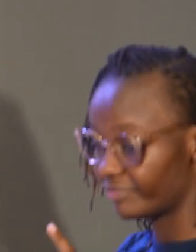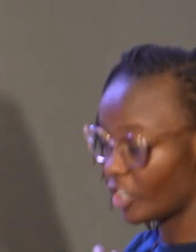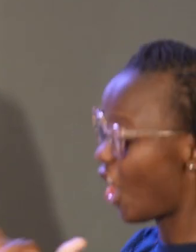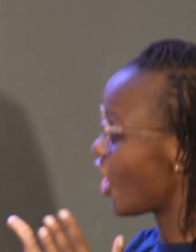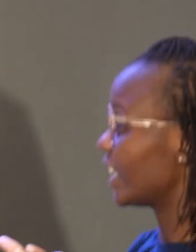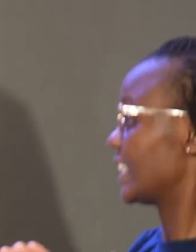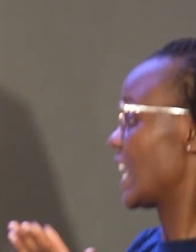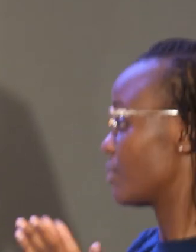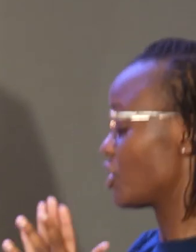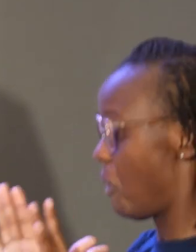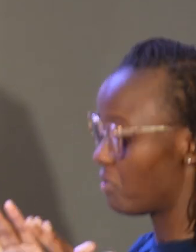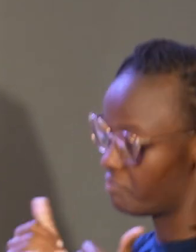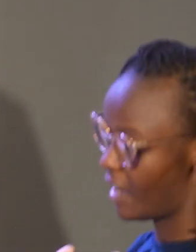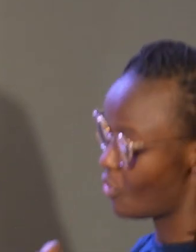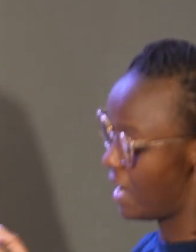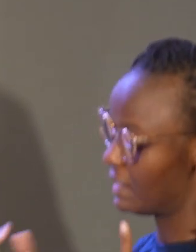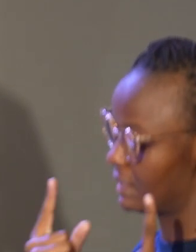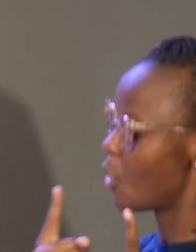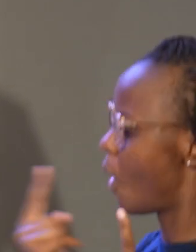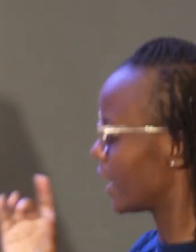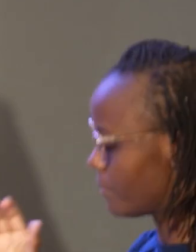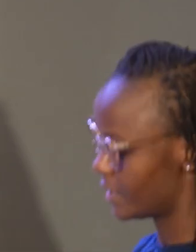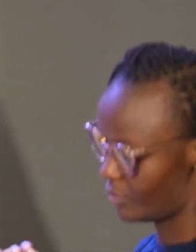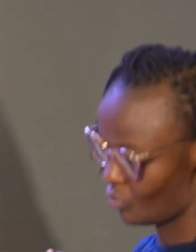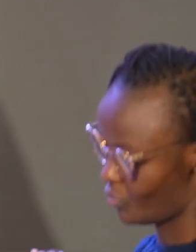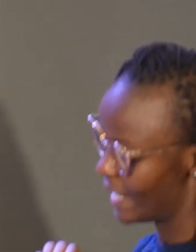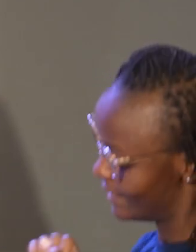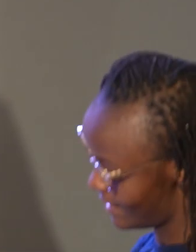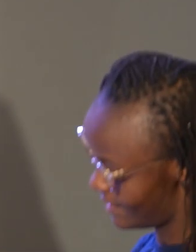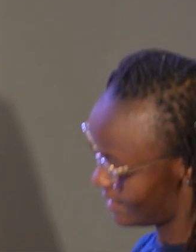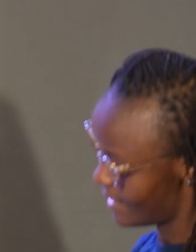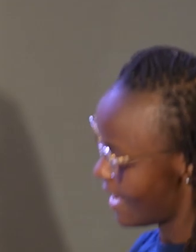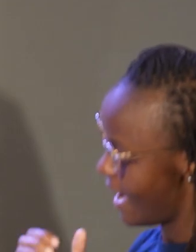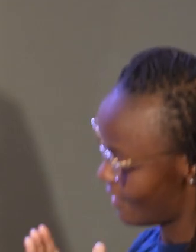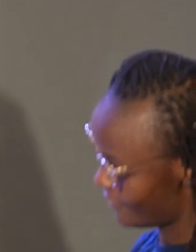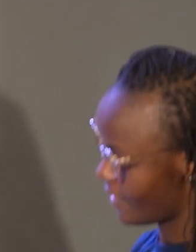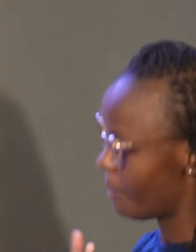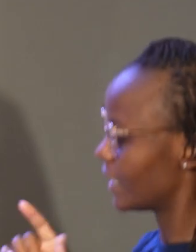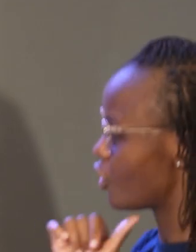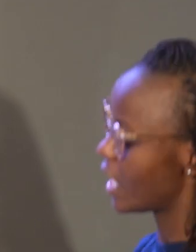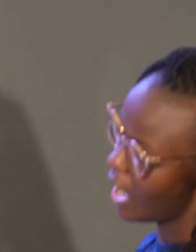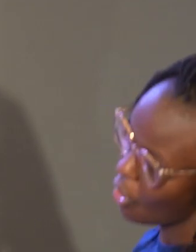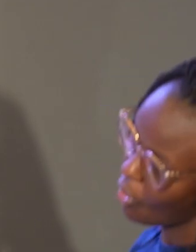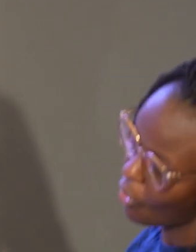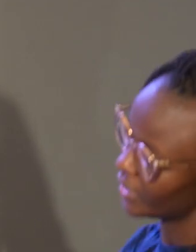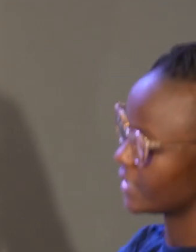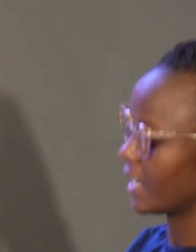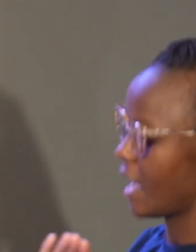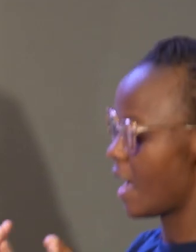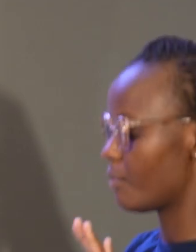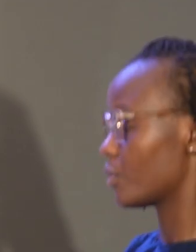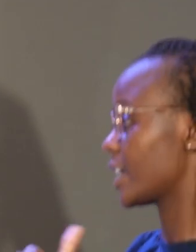not understand completely, 100%. It does mostly, but not a holistic perspective of the